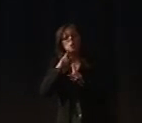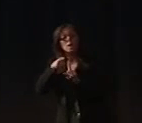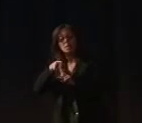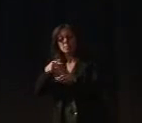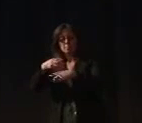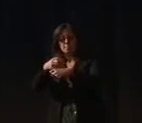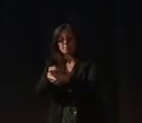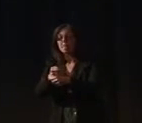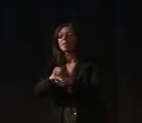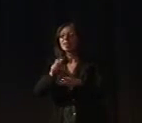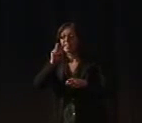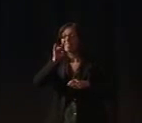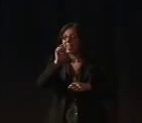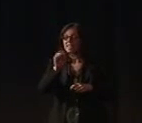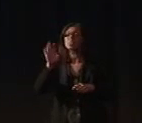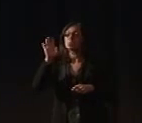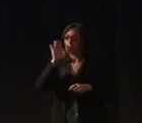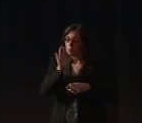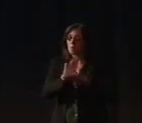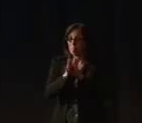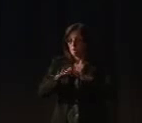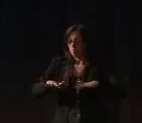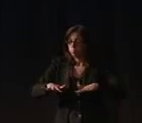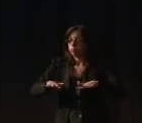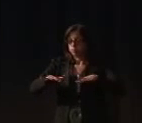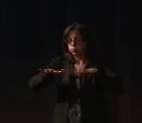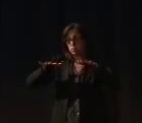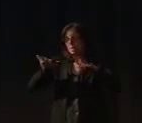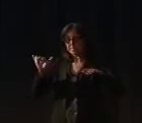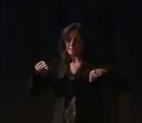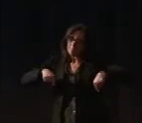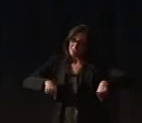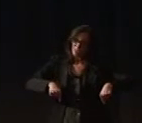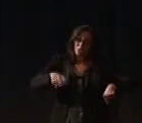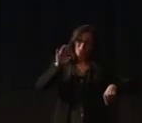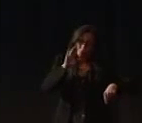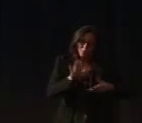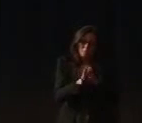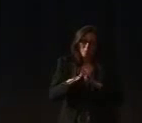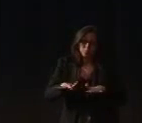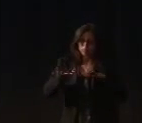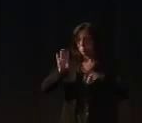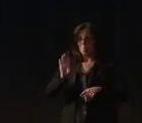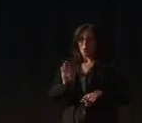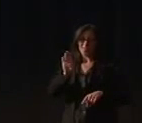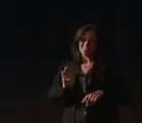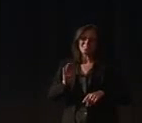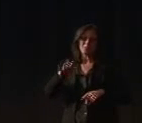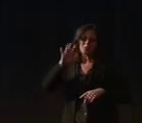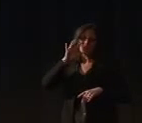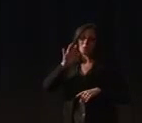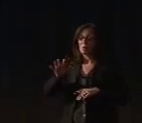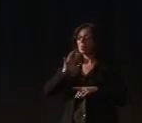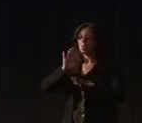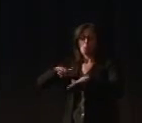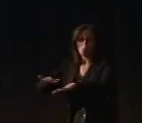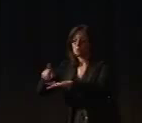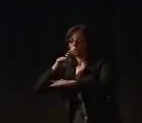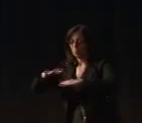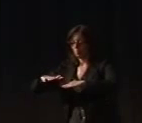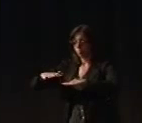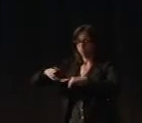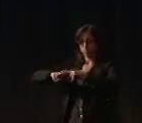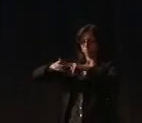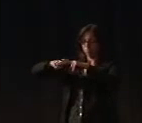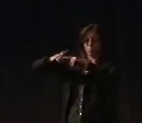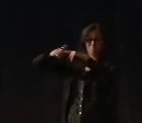like here. No, like lots of other places which will be flooded. And to try to flood the model at a